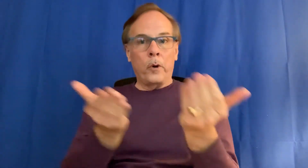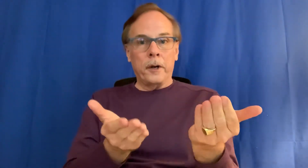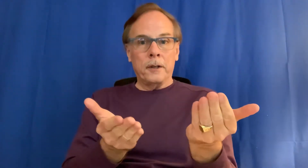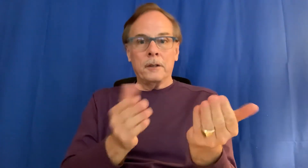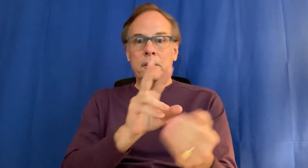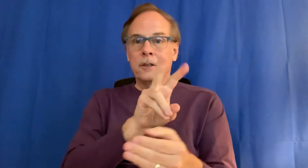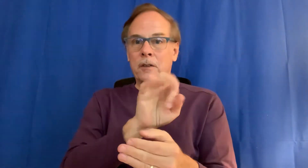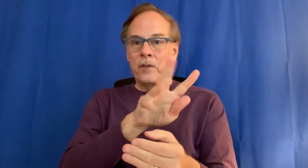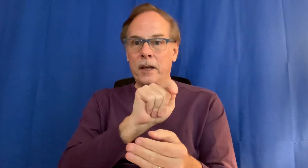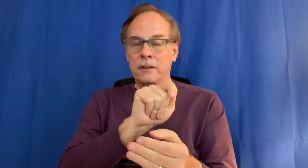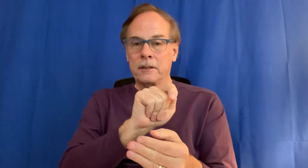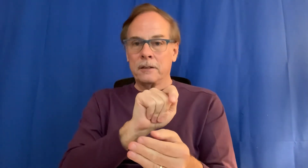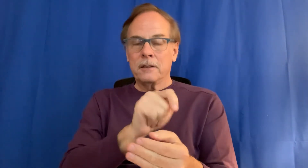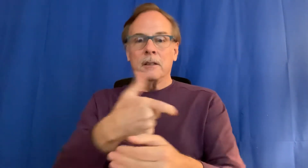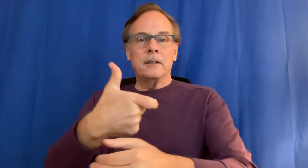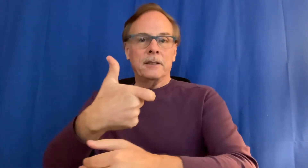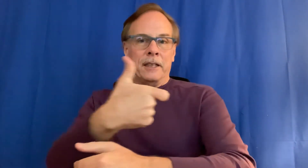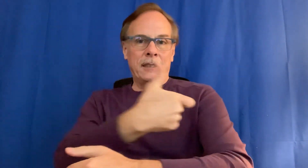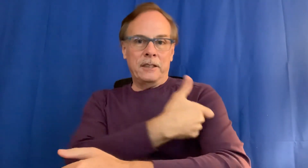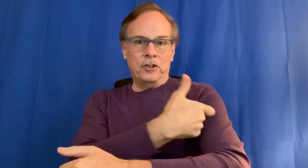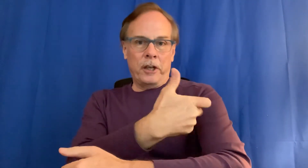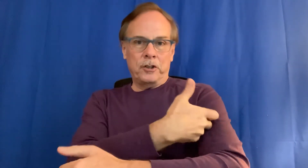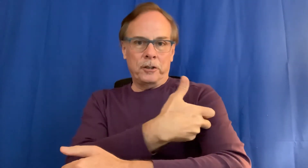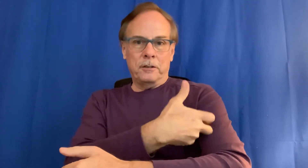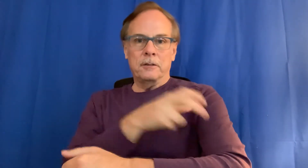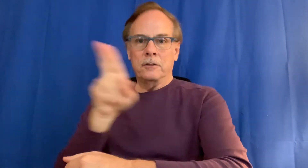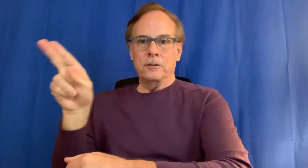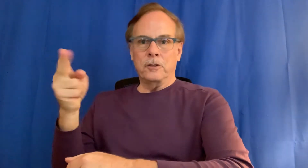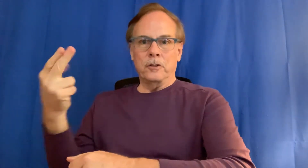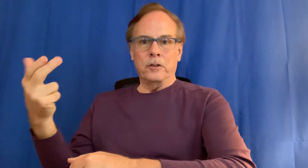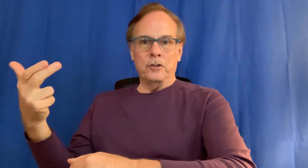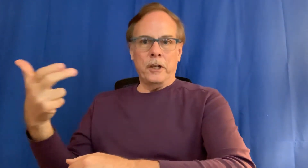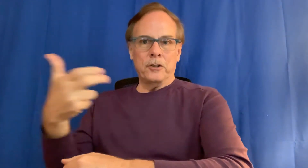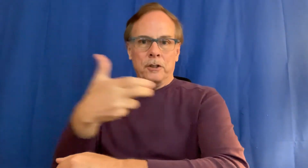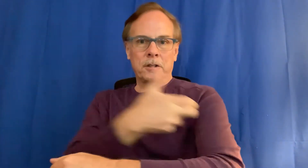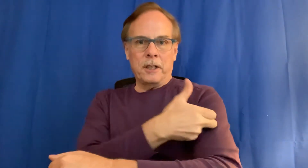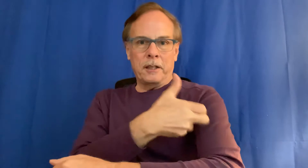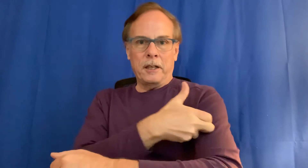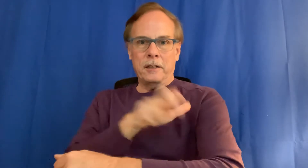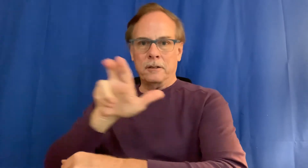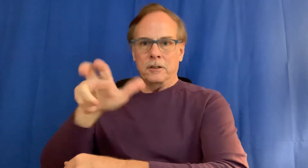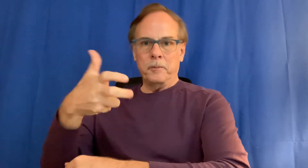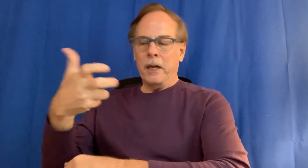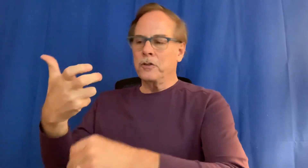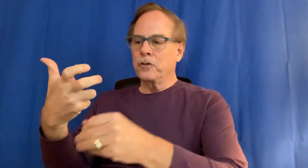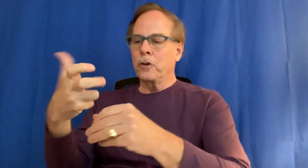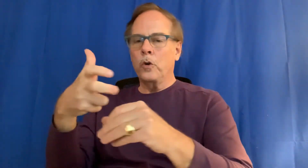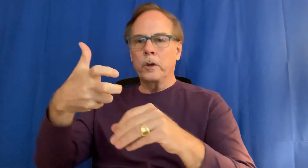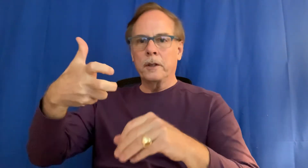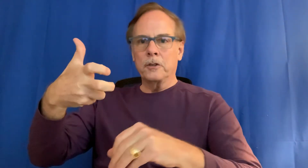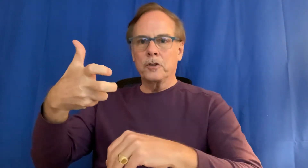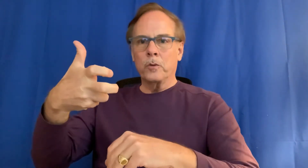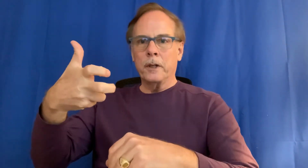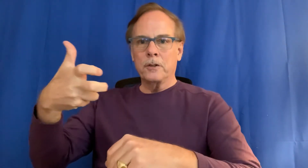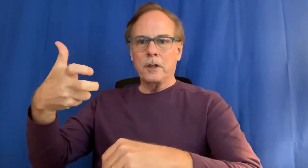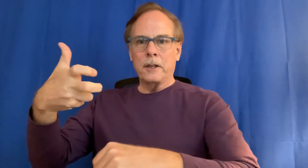Bring to the vet to get an injection. So your injection is like that. Just imagine you're holding the syringe like